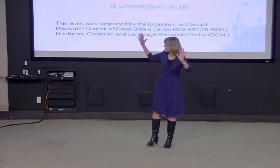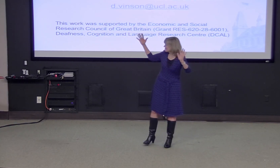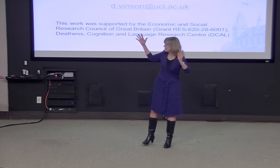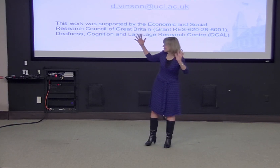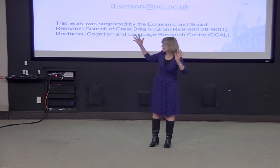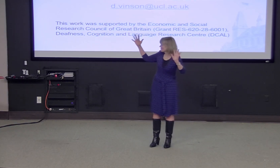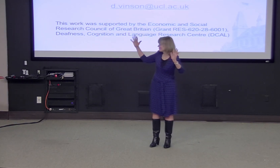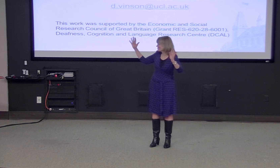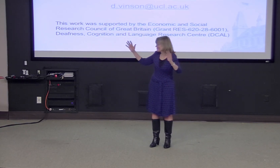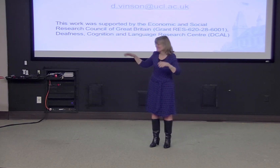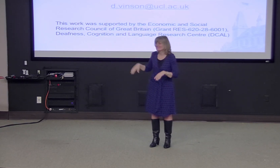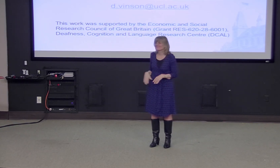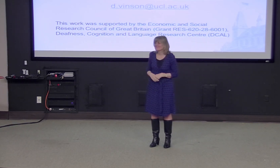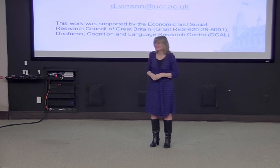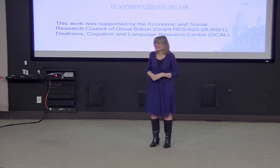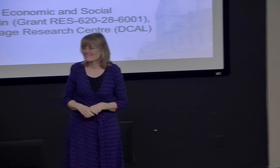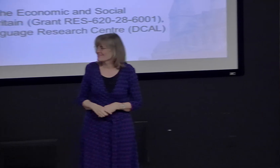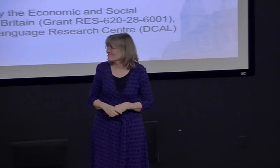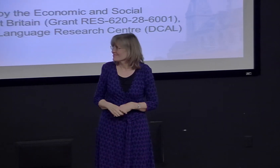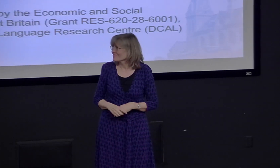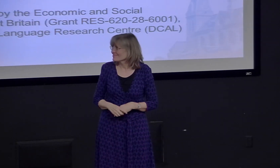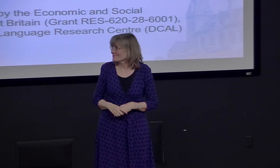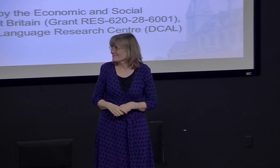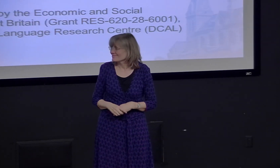Great job. Thank you.